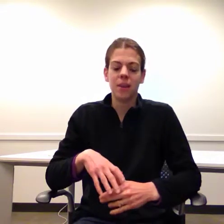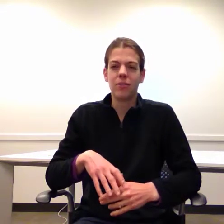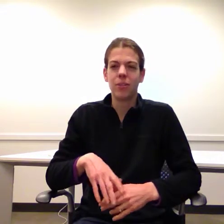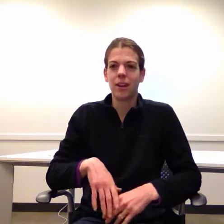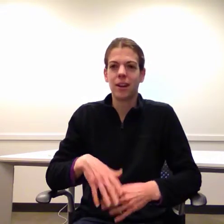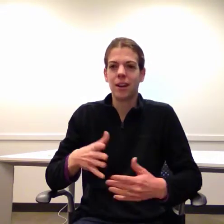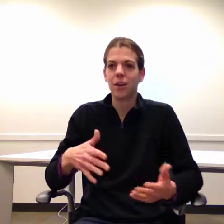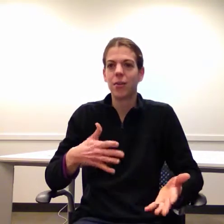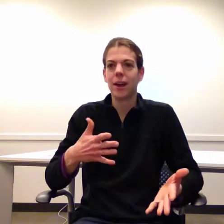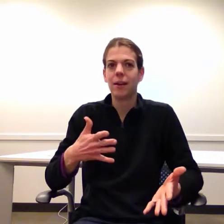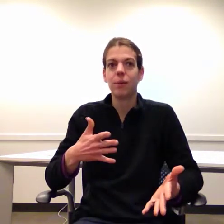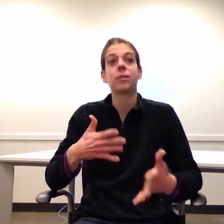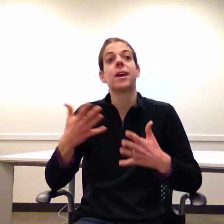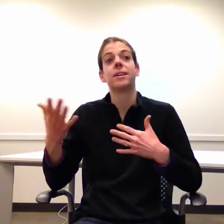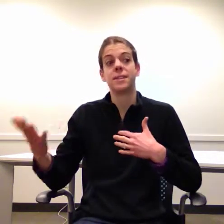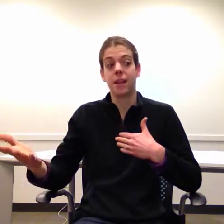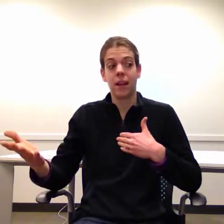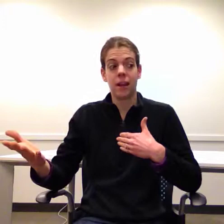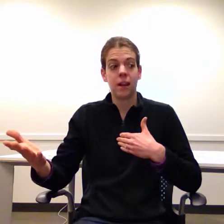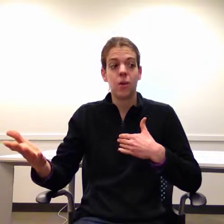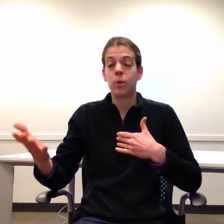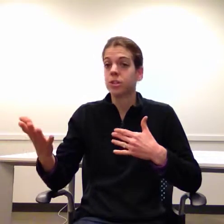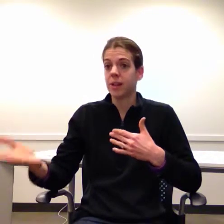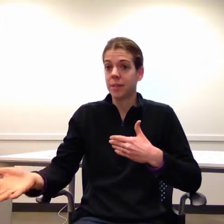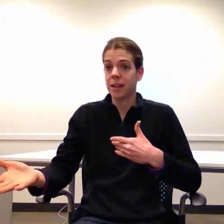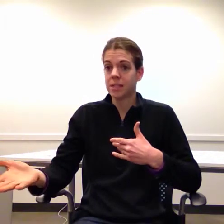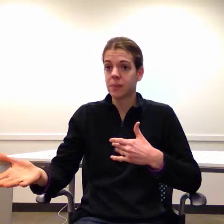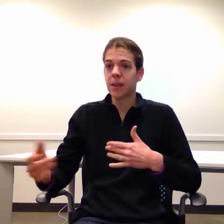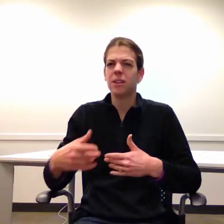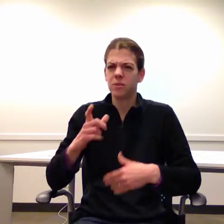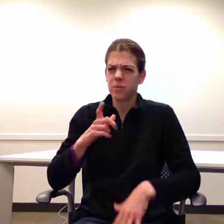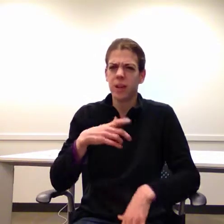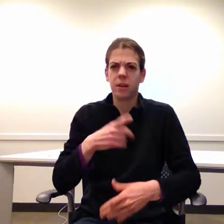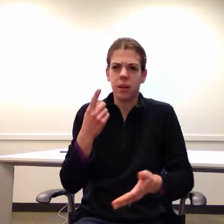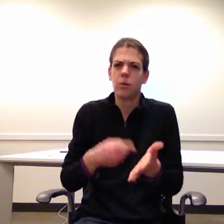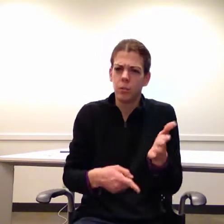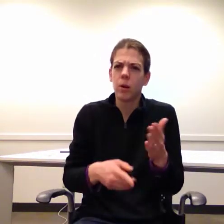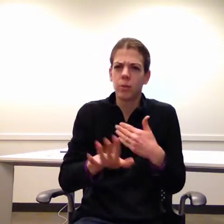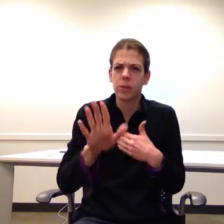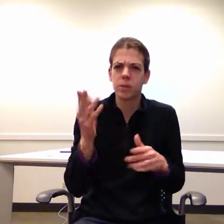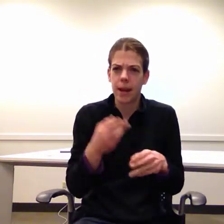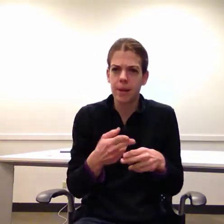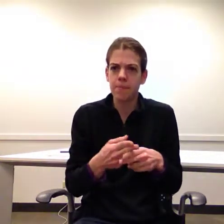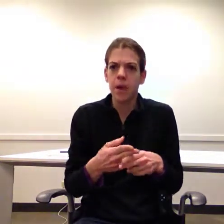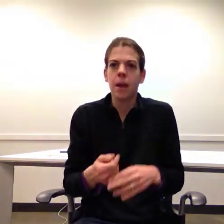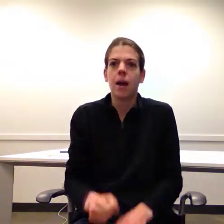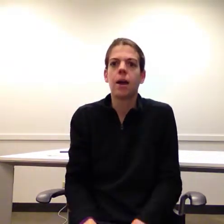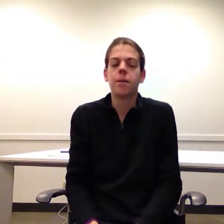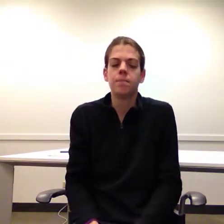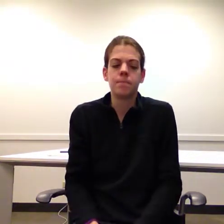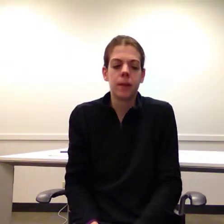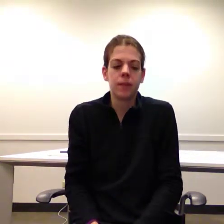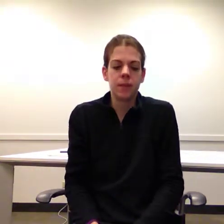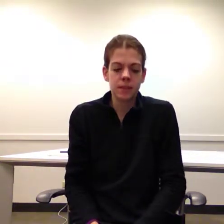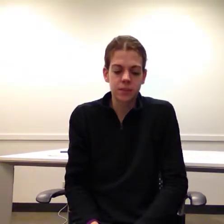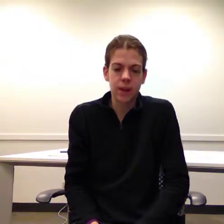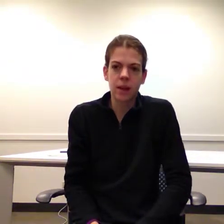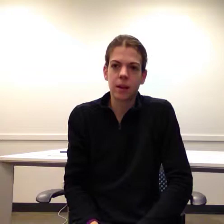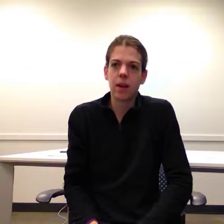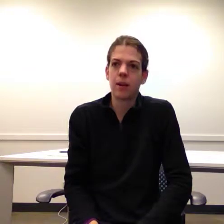if you're gonna, another way, we learned how to say, what's your name last week, and you said, you know, what's your name? This week,